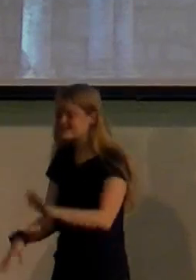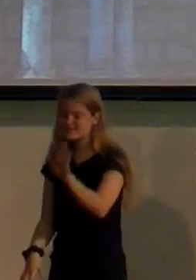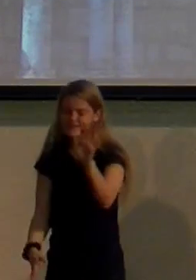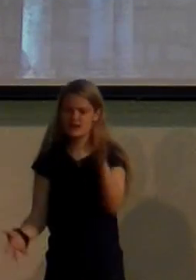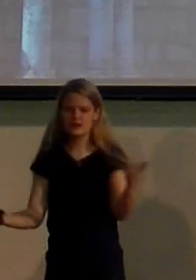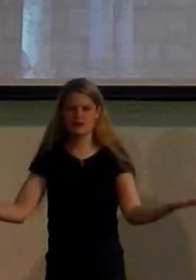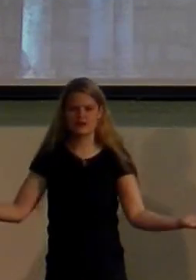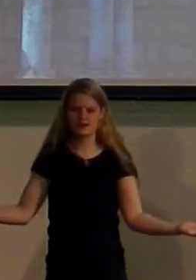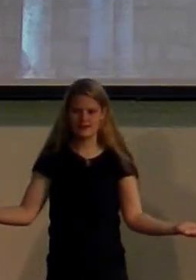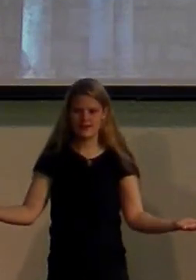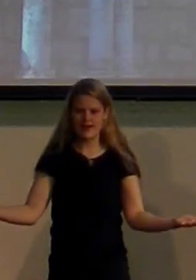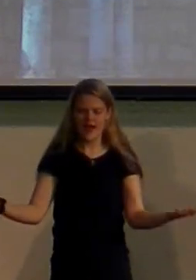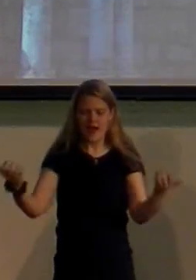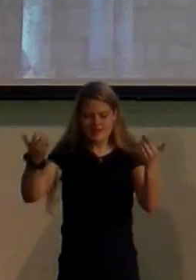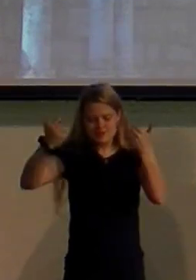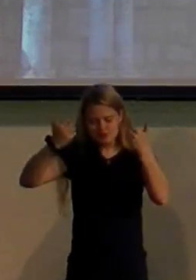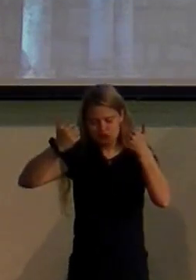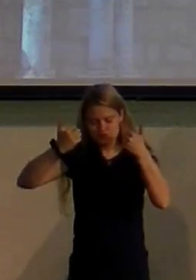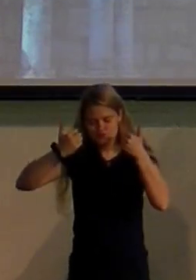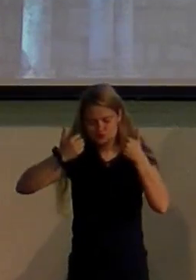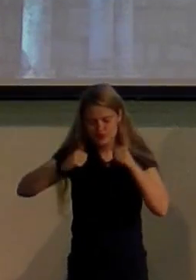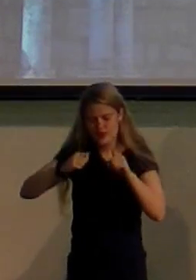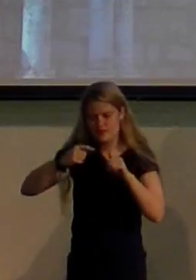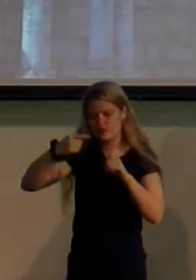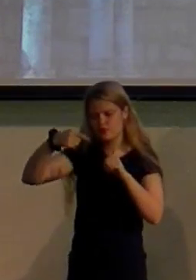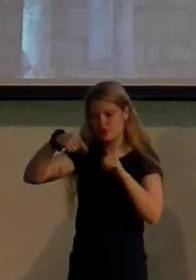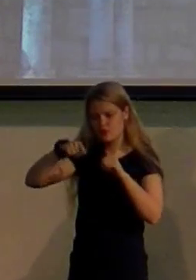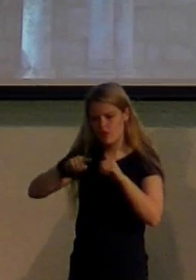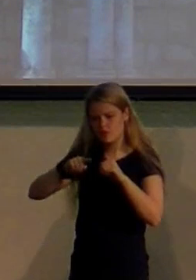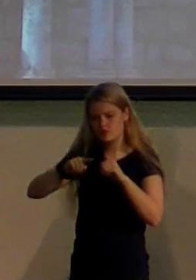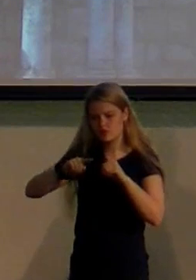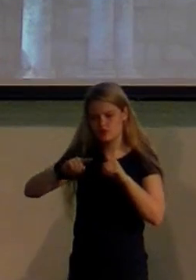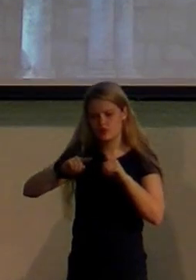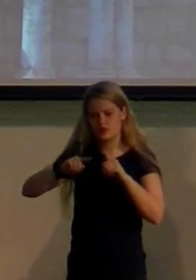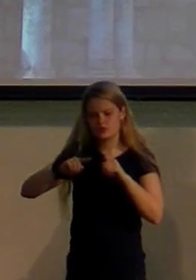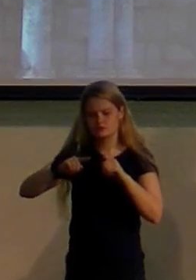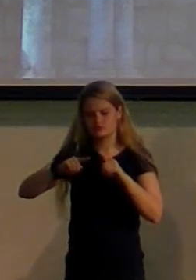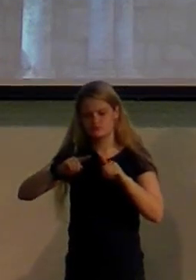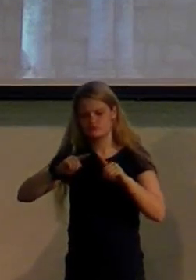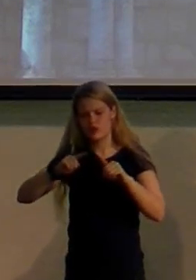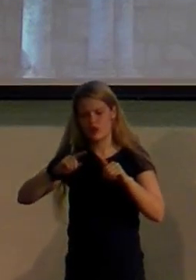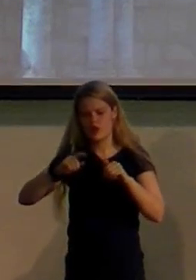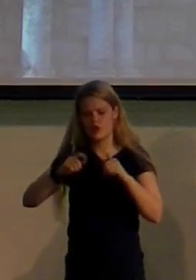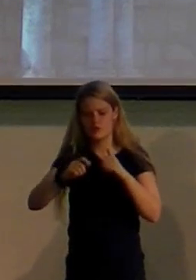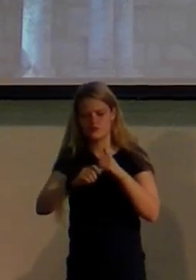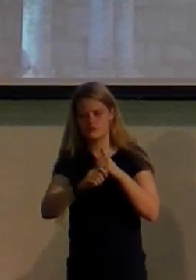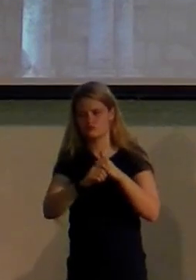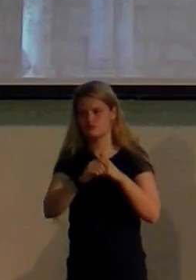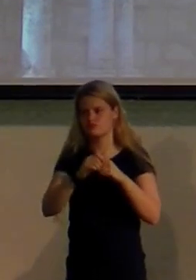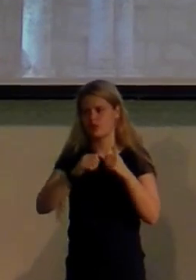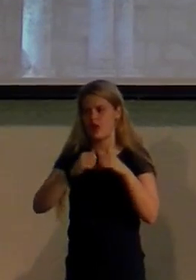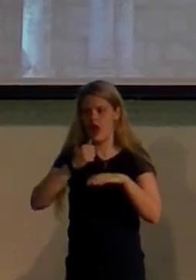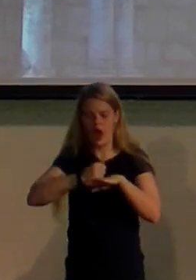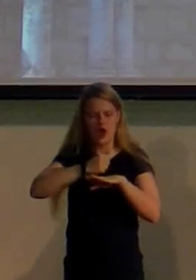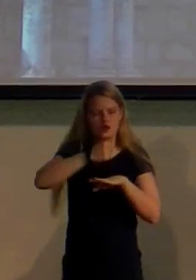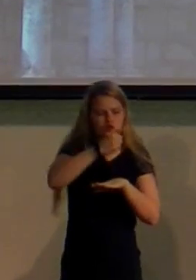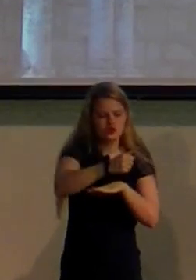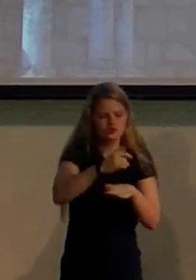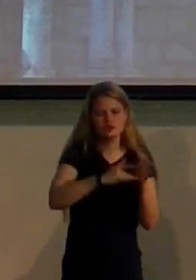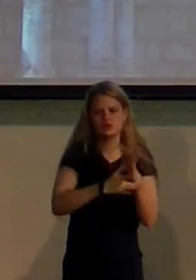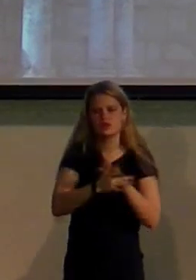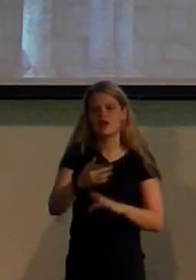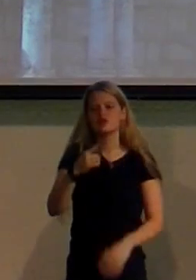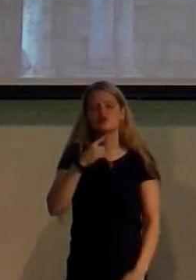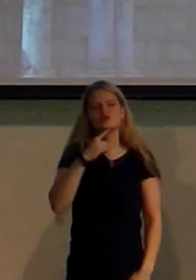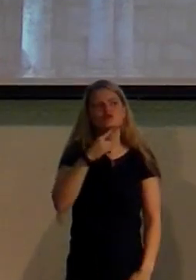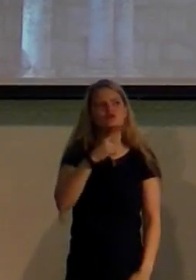They are trying to, those who would accuse Jesus are saying in essence, if he really knew these people, he wouldn't be there.